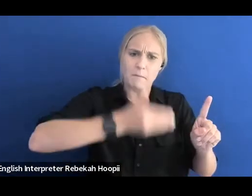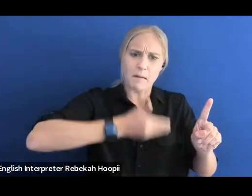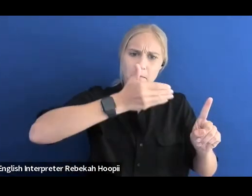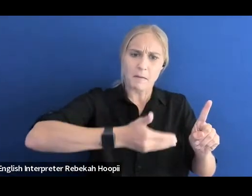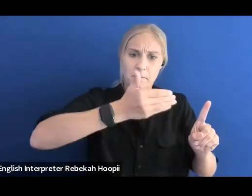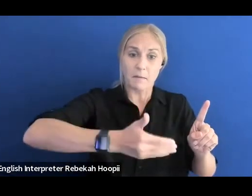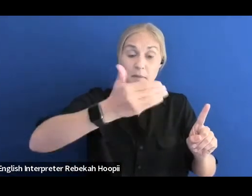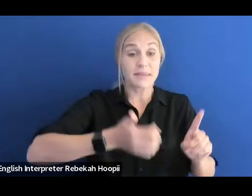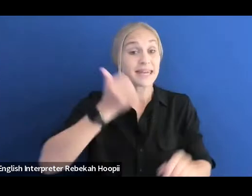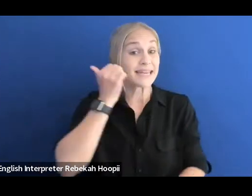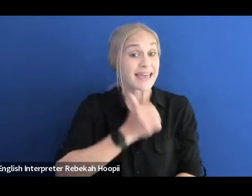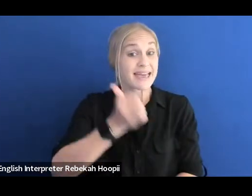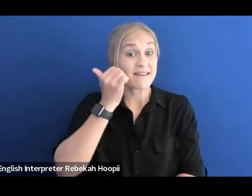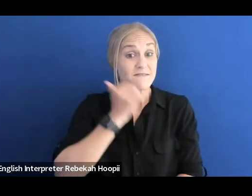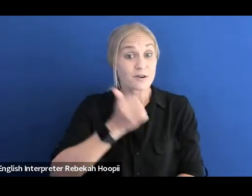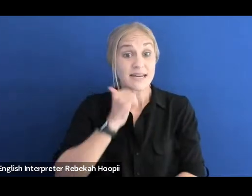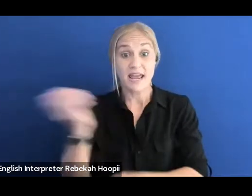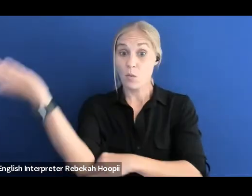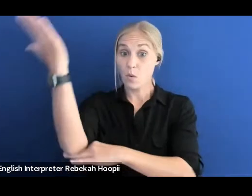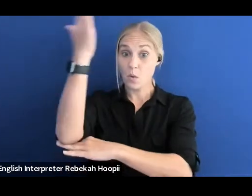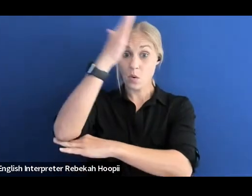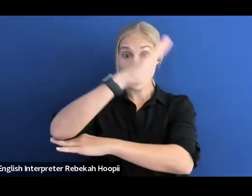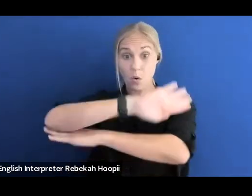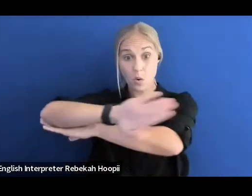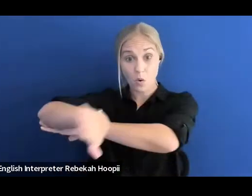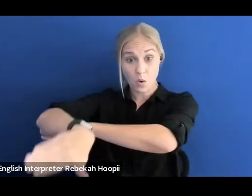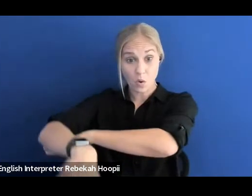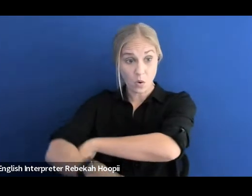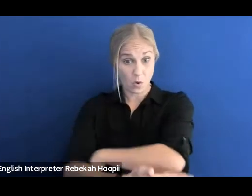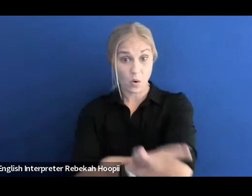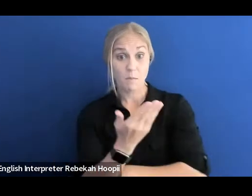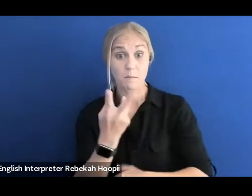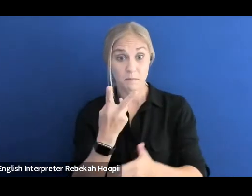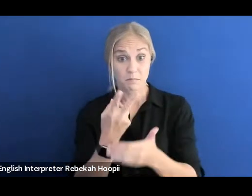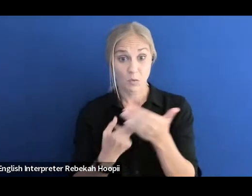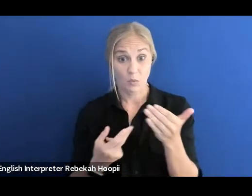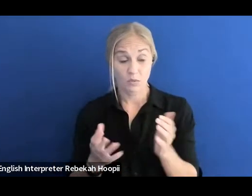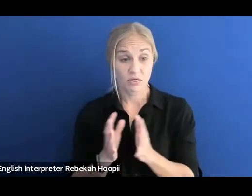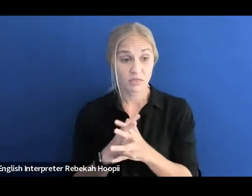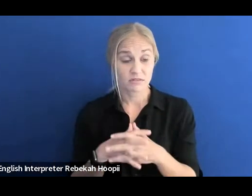every day and night. And that's,